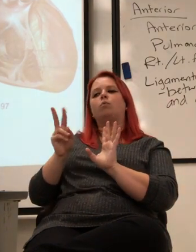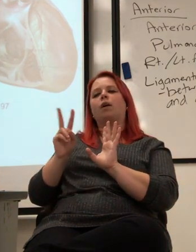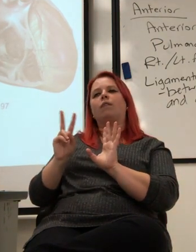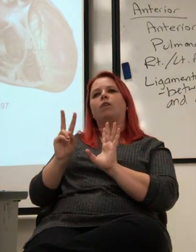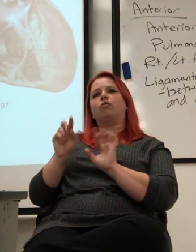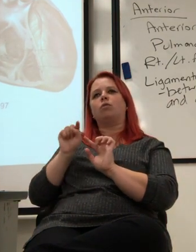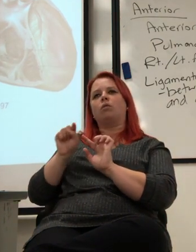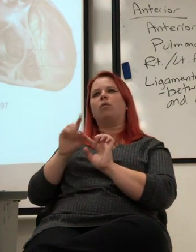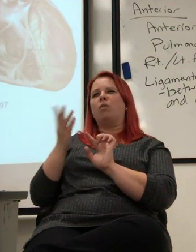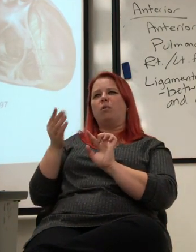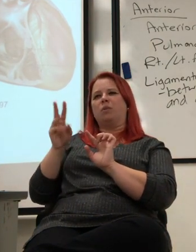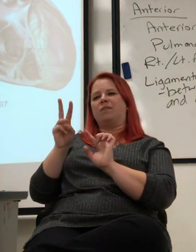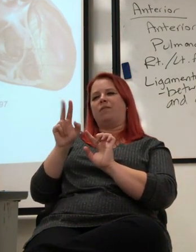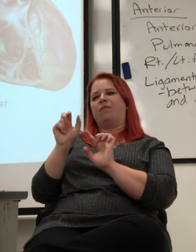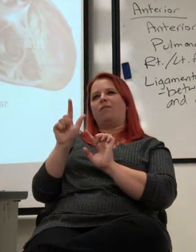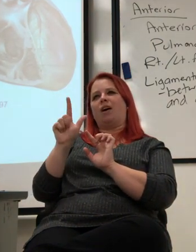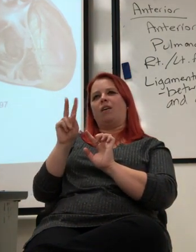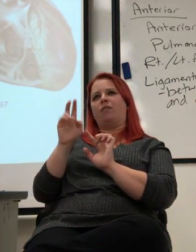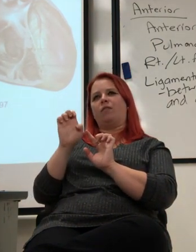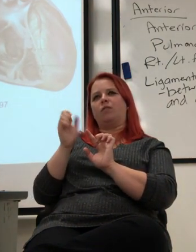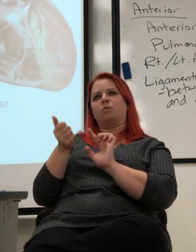that?